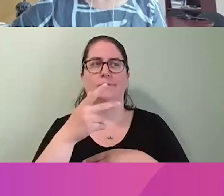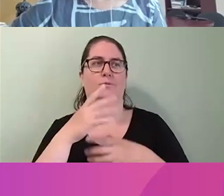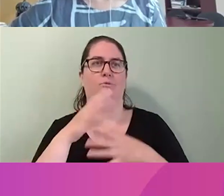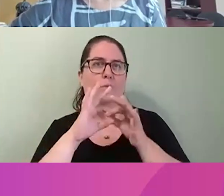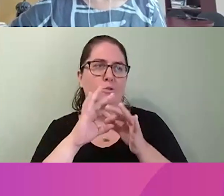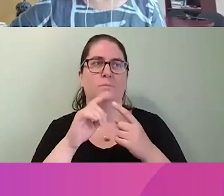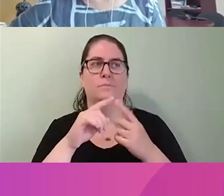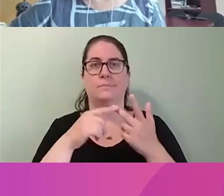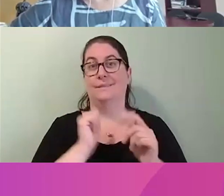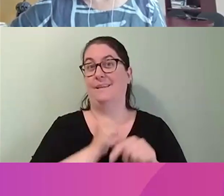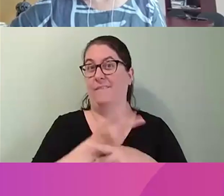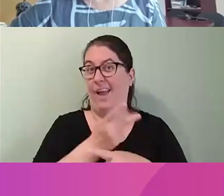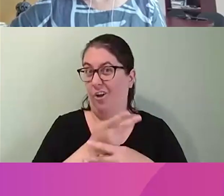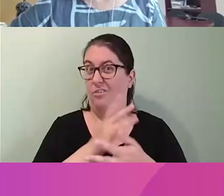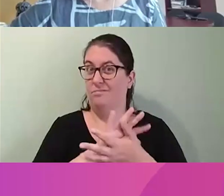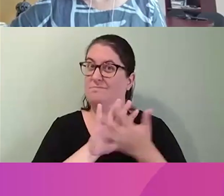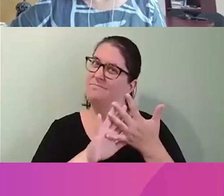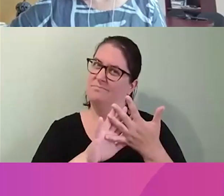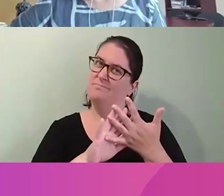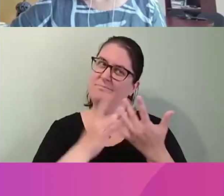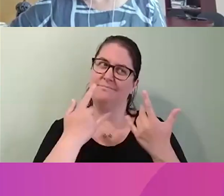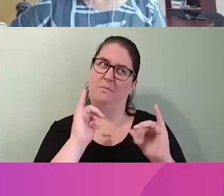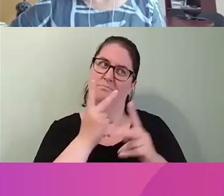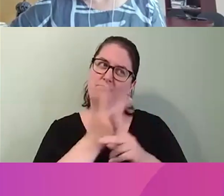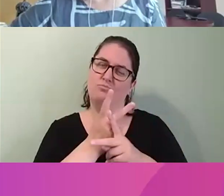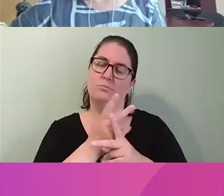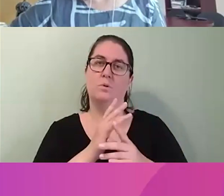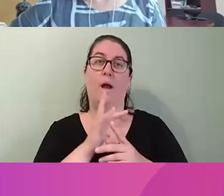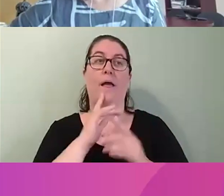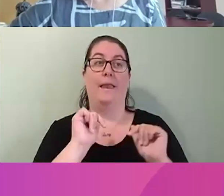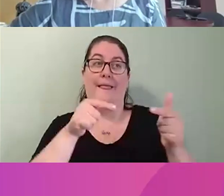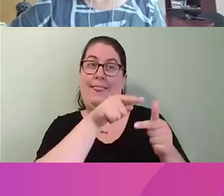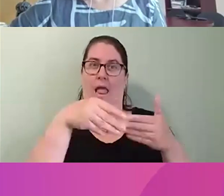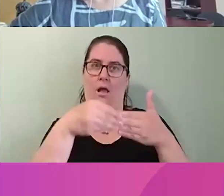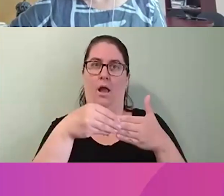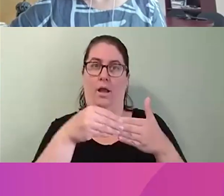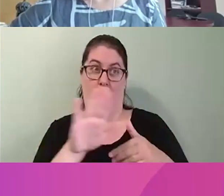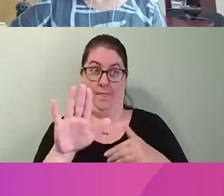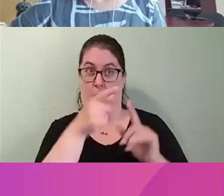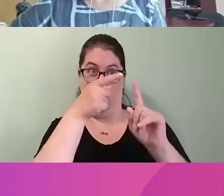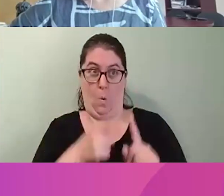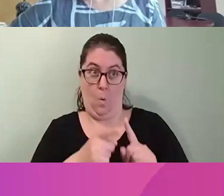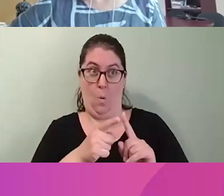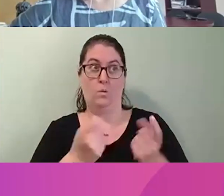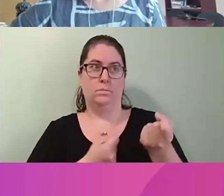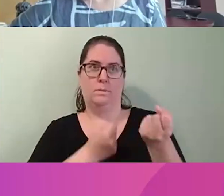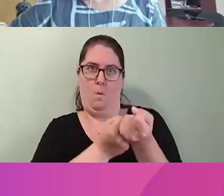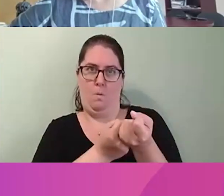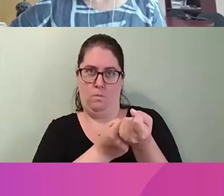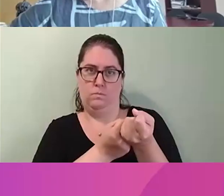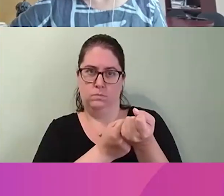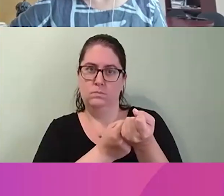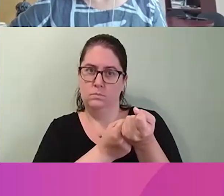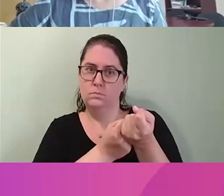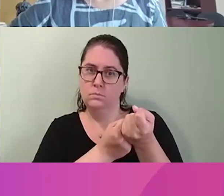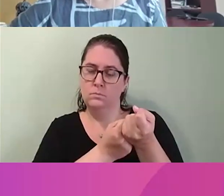So, you know, kind of it was participant led. So really whatever goals they might have, the facilitators were